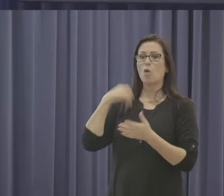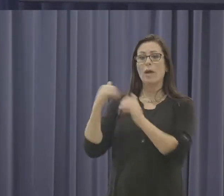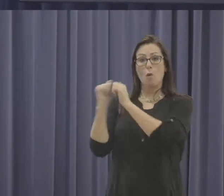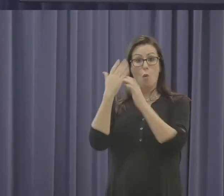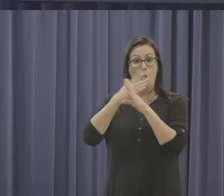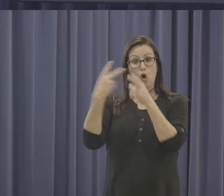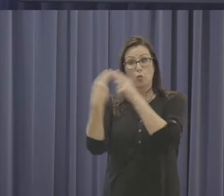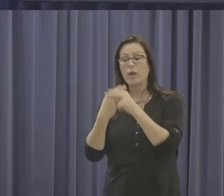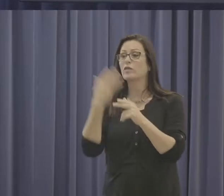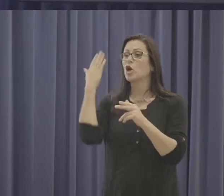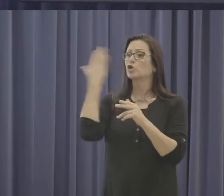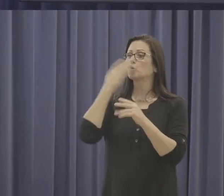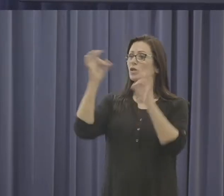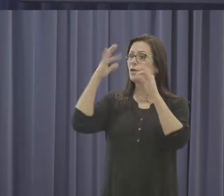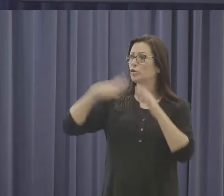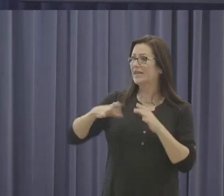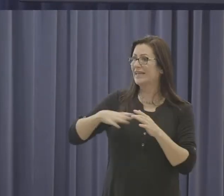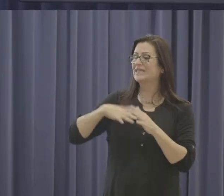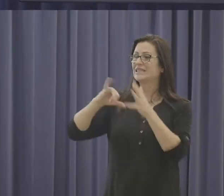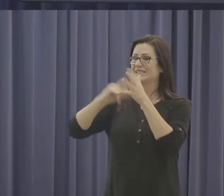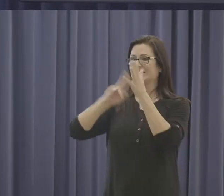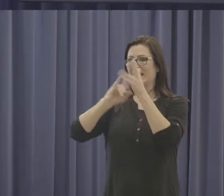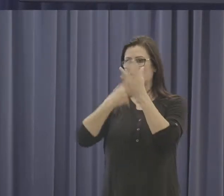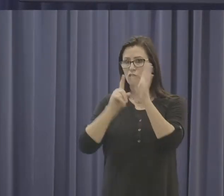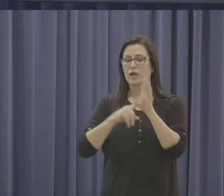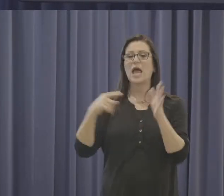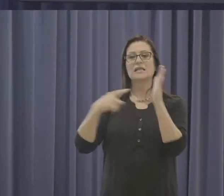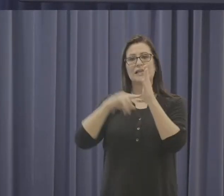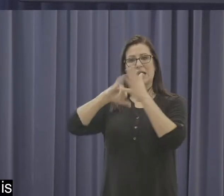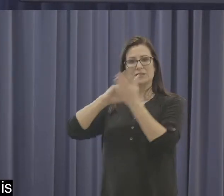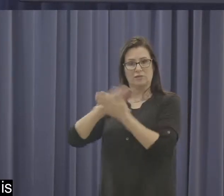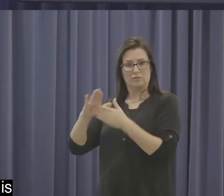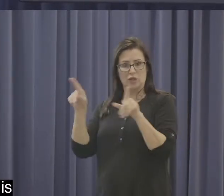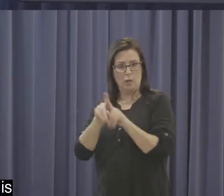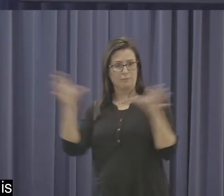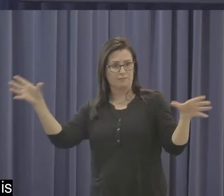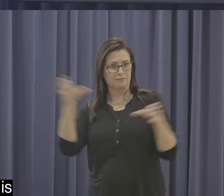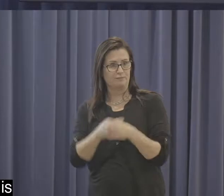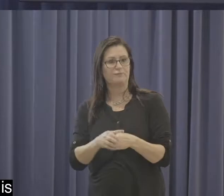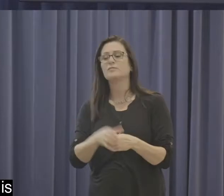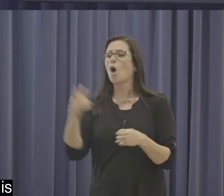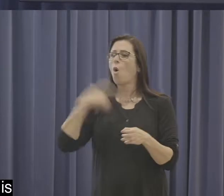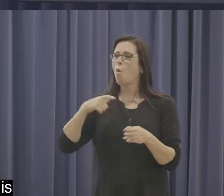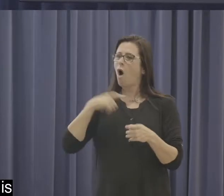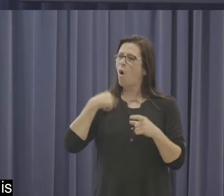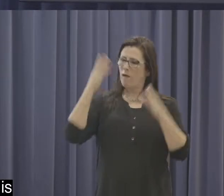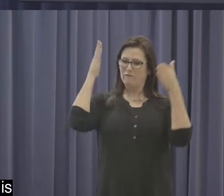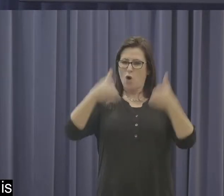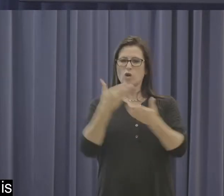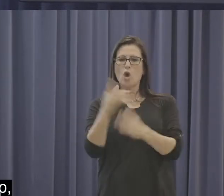Special Educational Needs Sensory and Thalathorn Speech and Hearing. So the aim of this project is to improve the mental